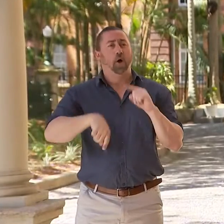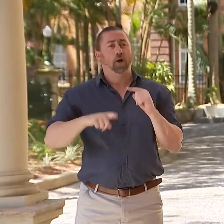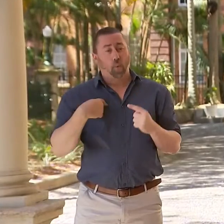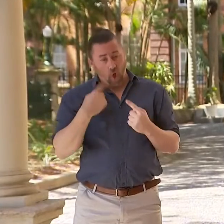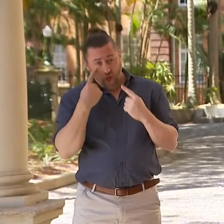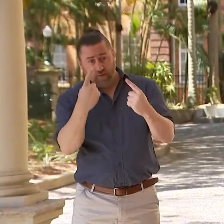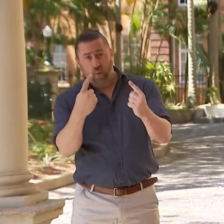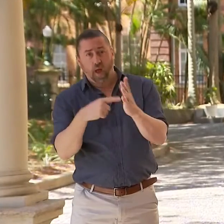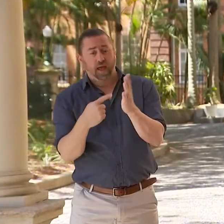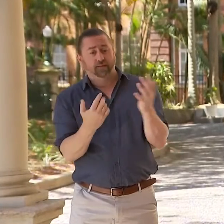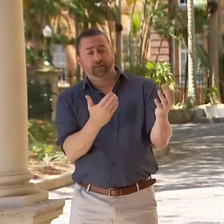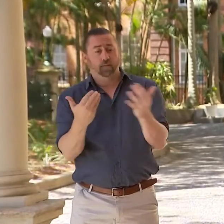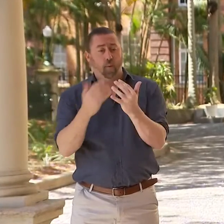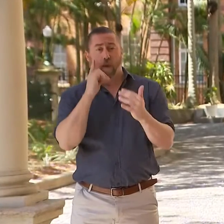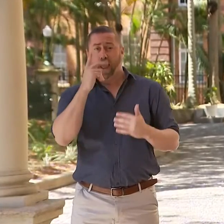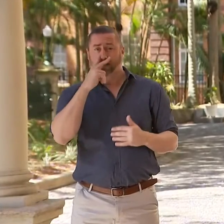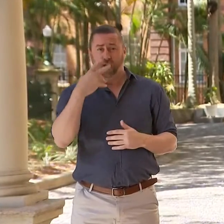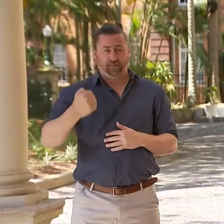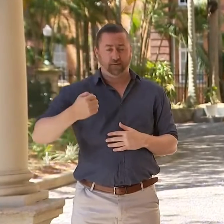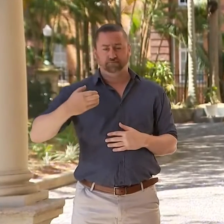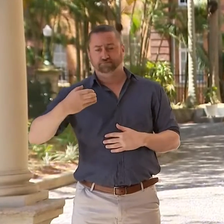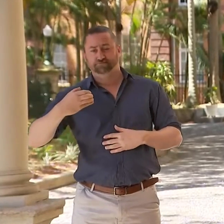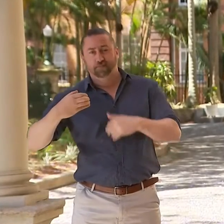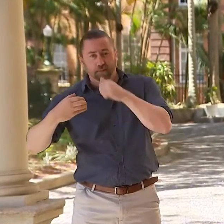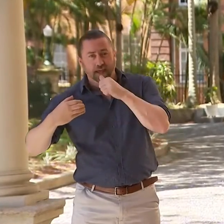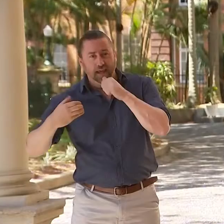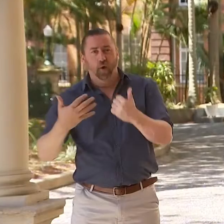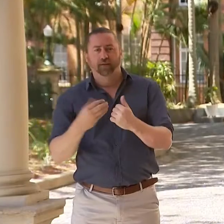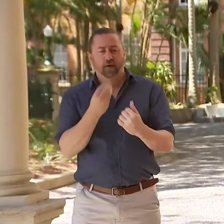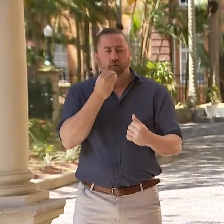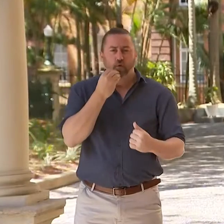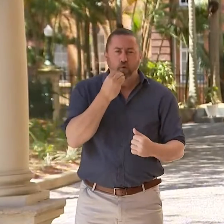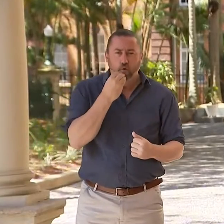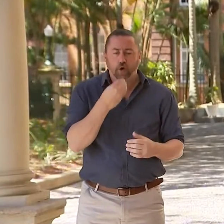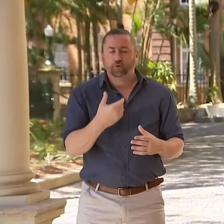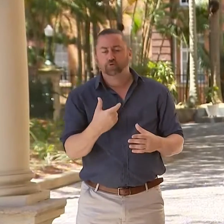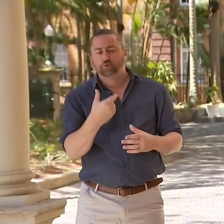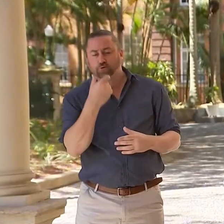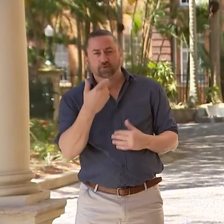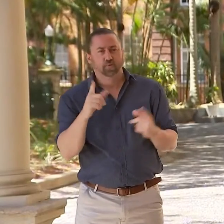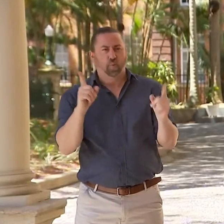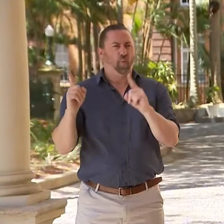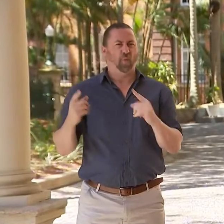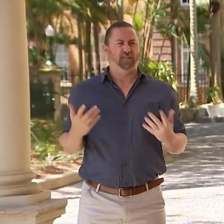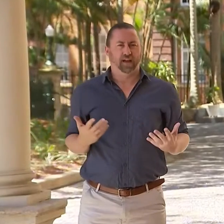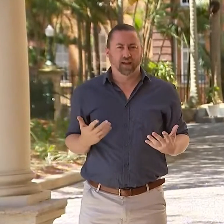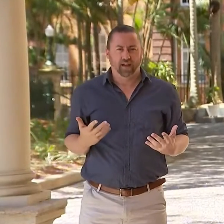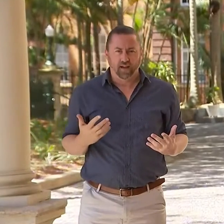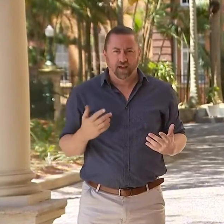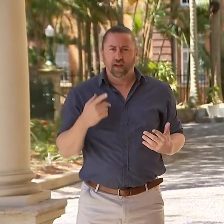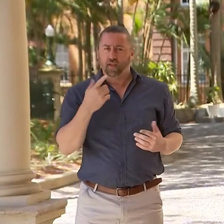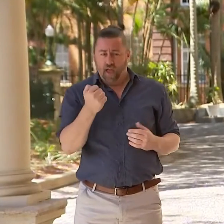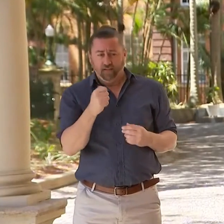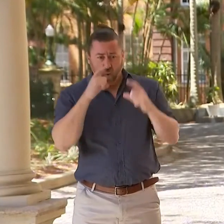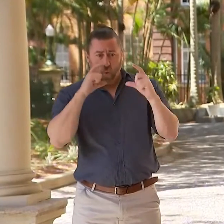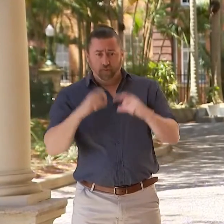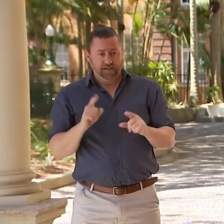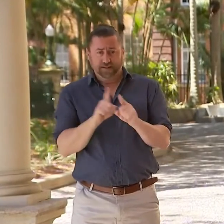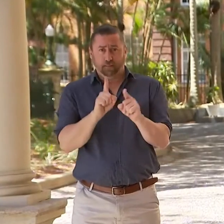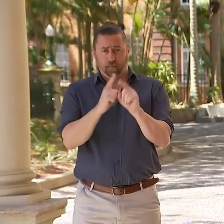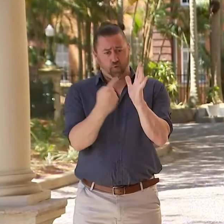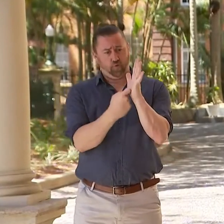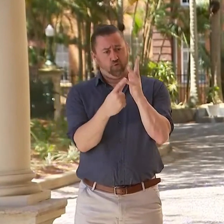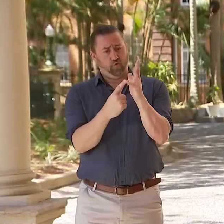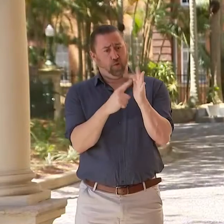at the stadium had food or drink, they were eating or drinking, and while they removed their mask. That's the same rule